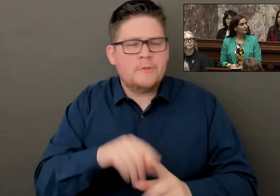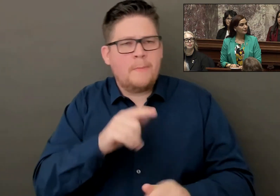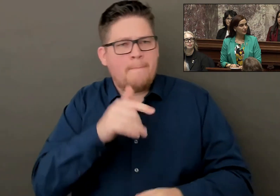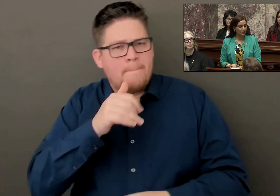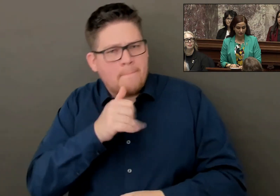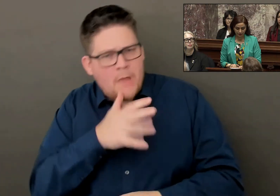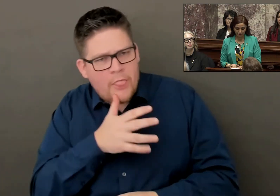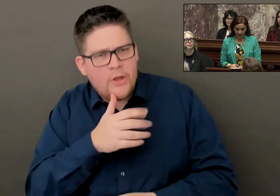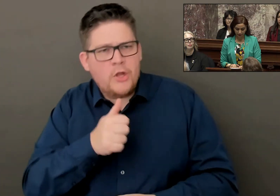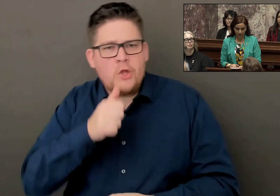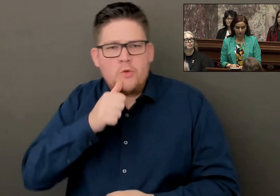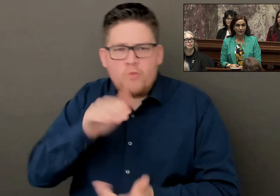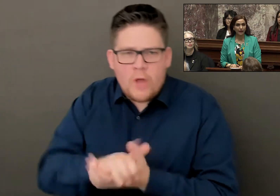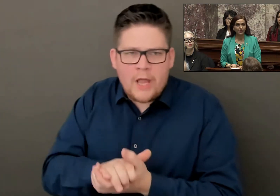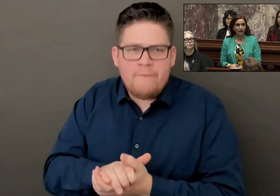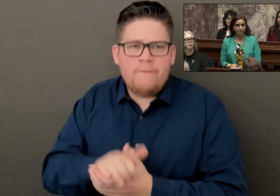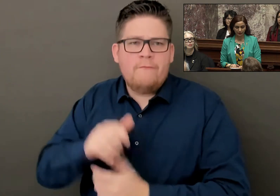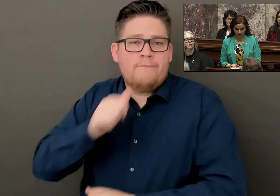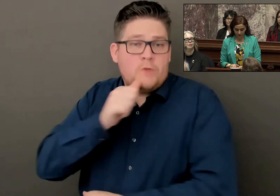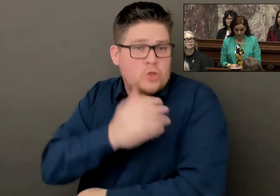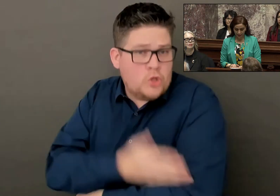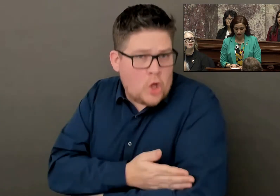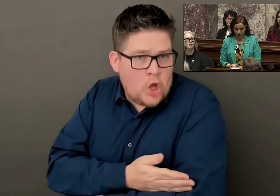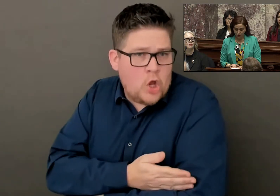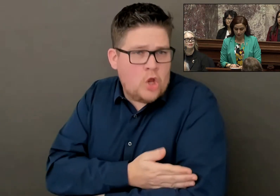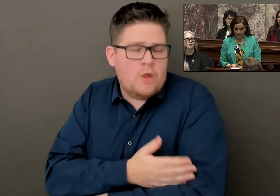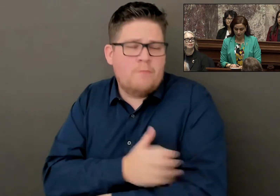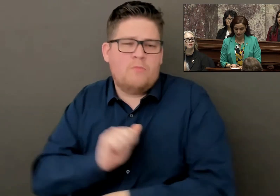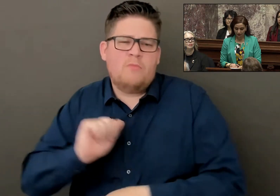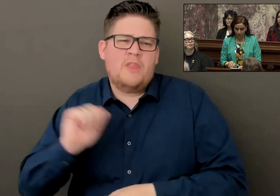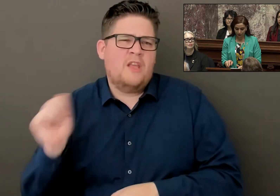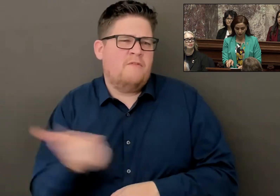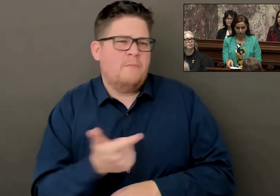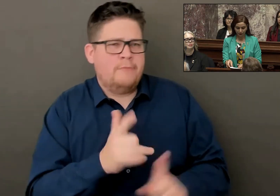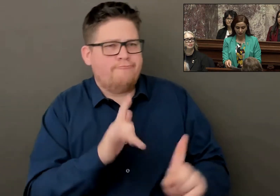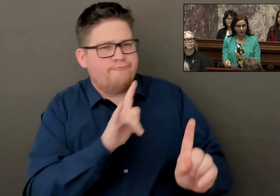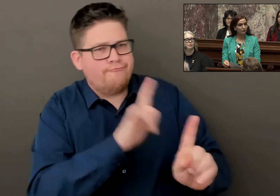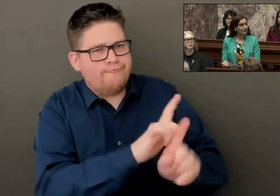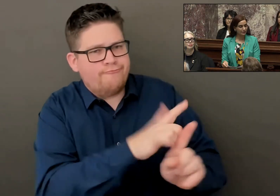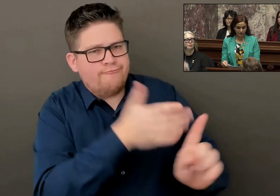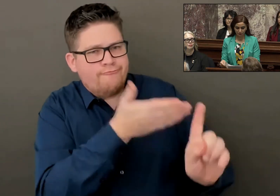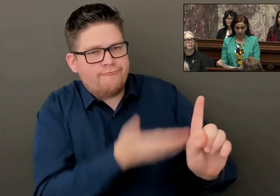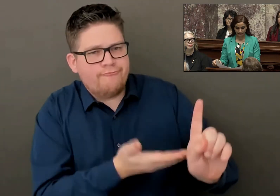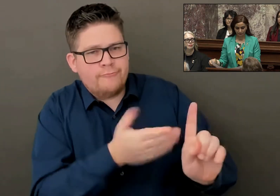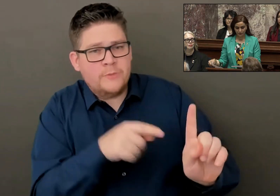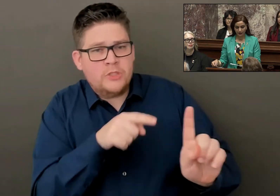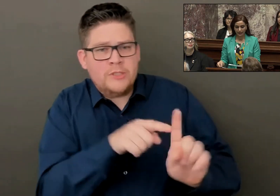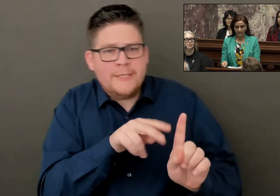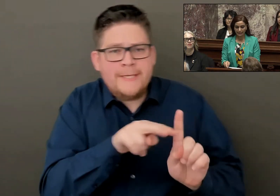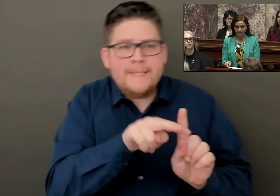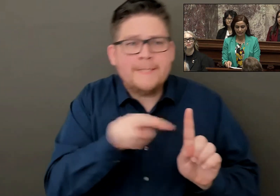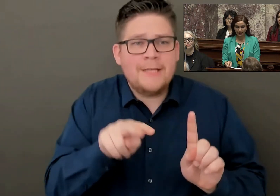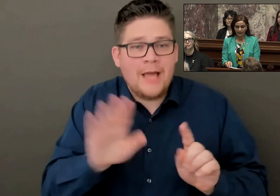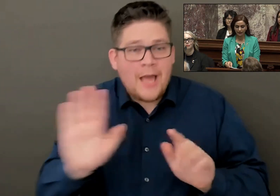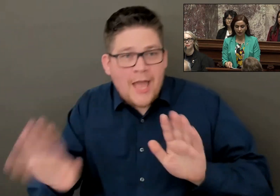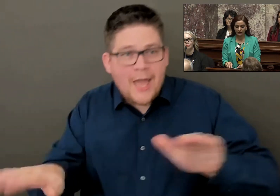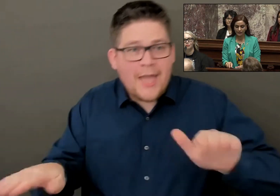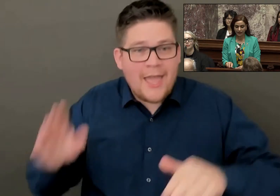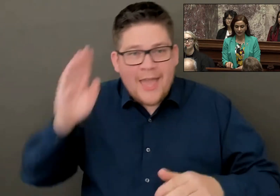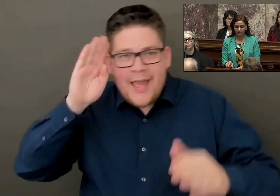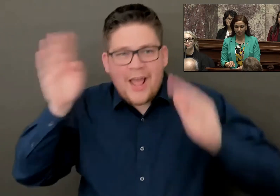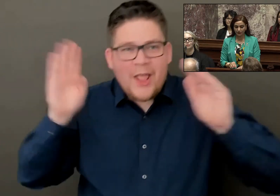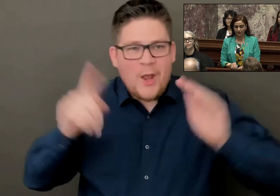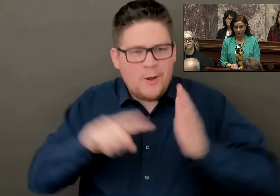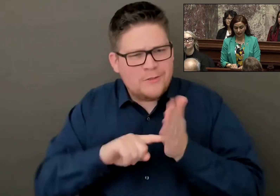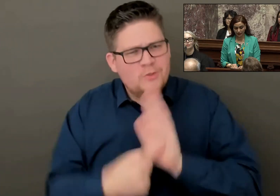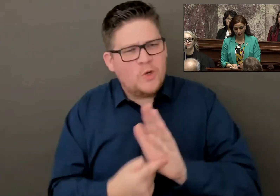people feel seen, valued, and uplifted, always greeting the world with her radiant smile. In 1990,